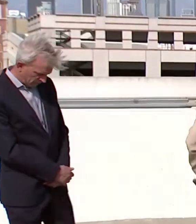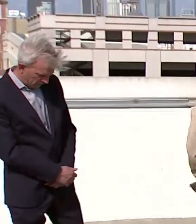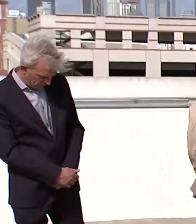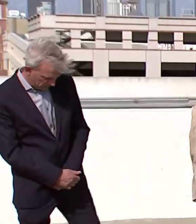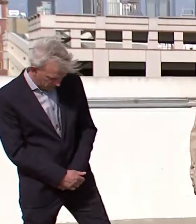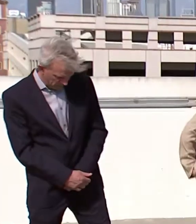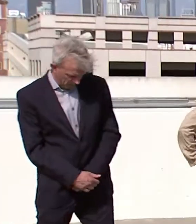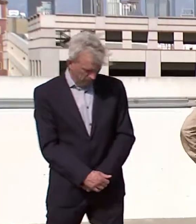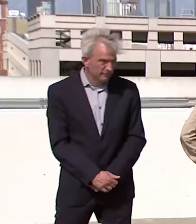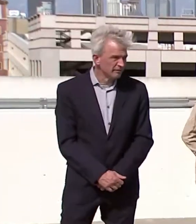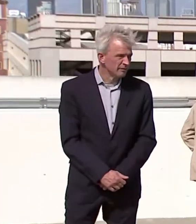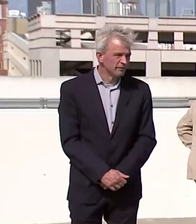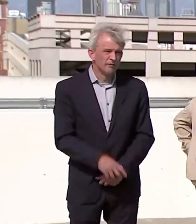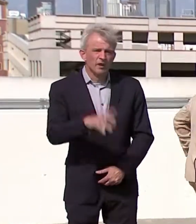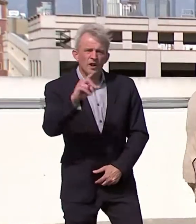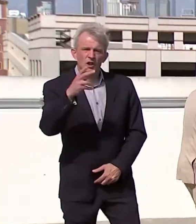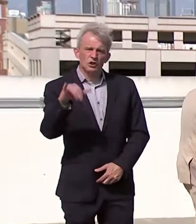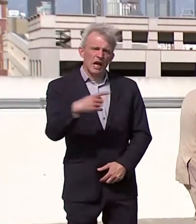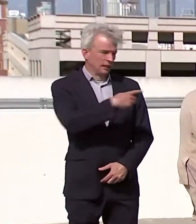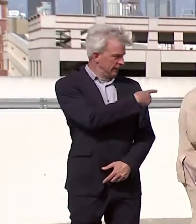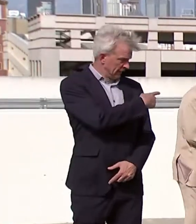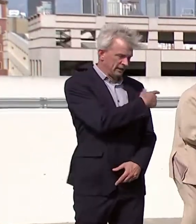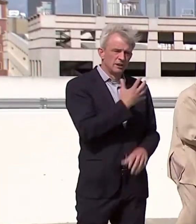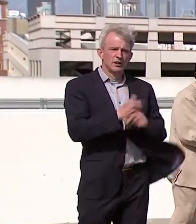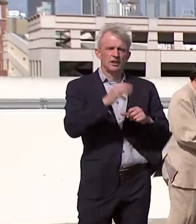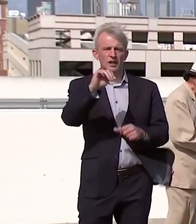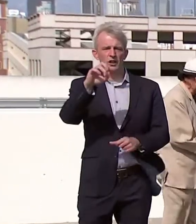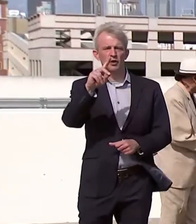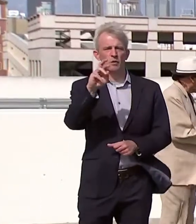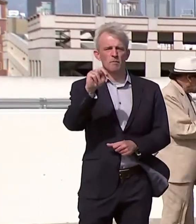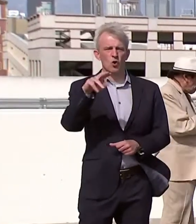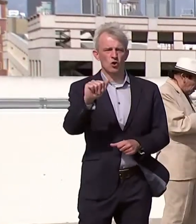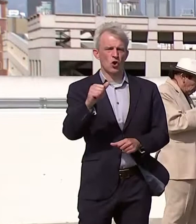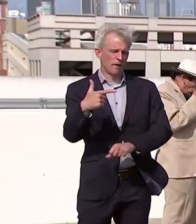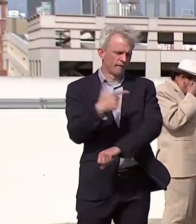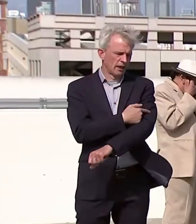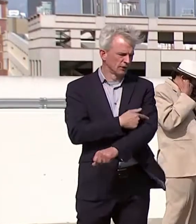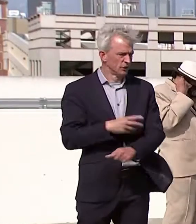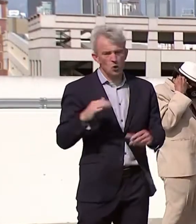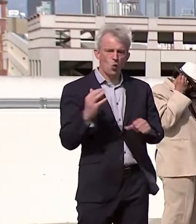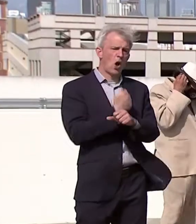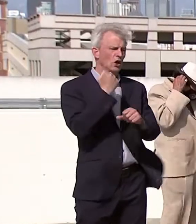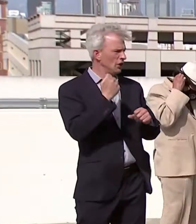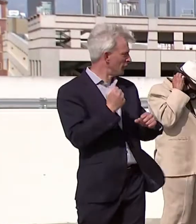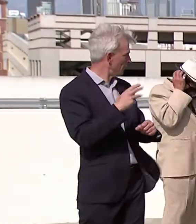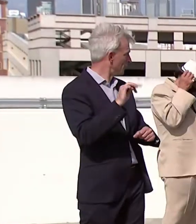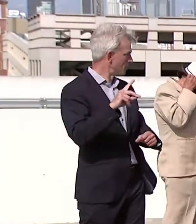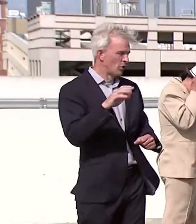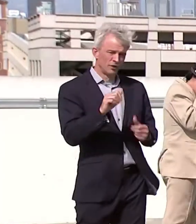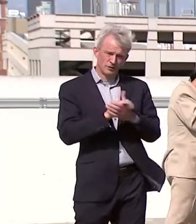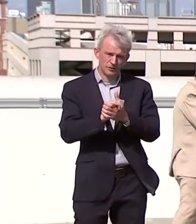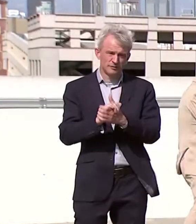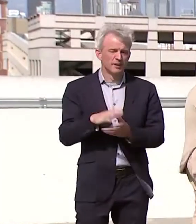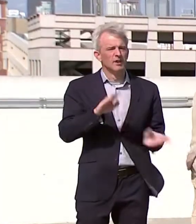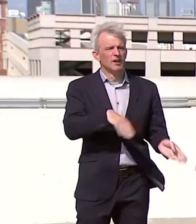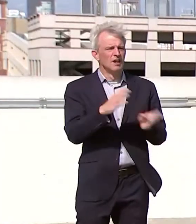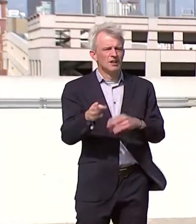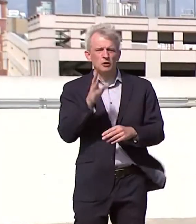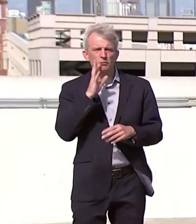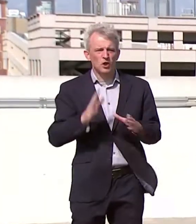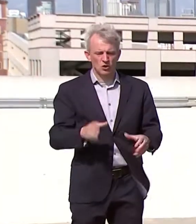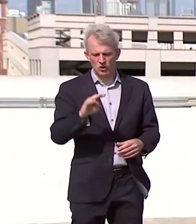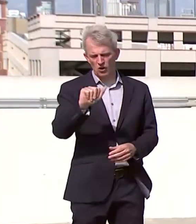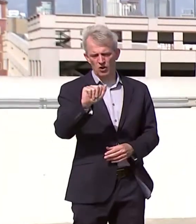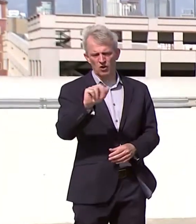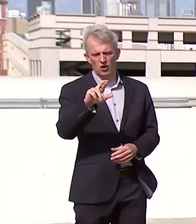And Danny's going to be getting the Moderna vaccine today. You've won the Moderna vaccine, Danny. Congratulations. Our next speaker is Arsenio Hall. He's going to